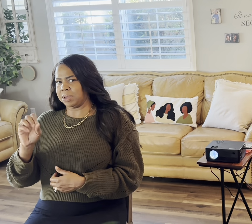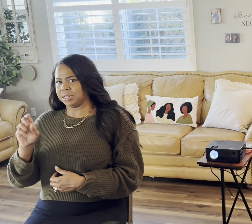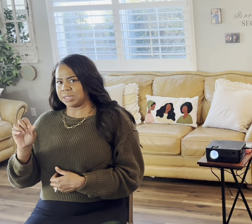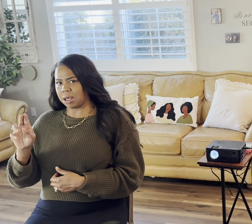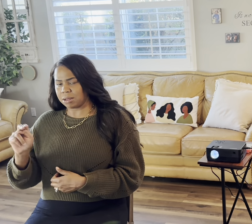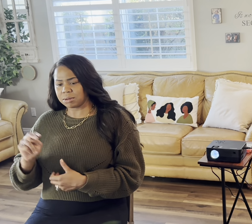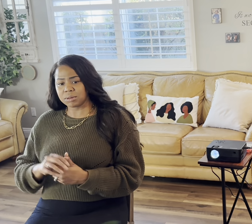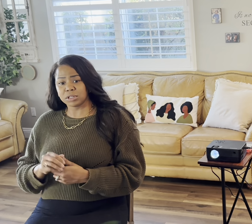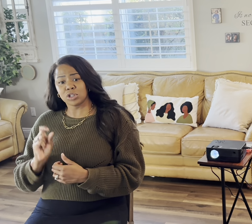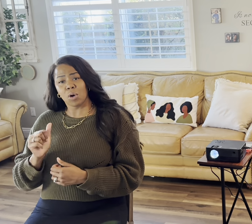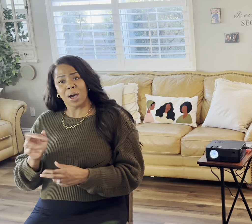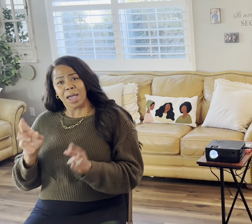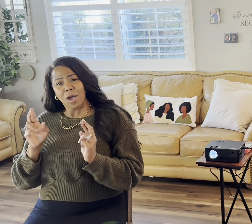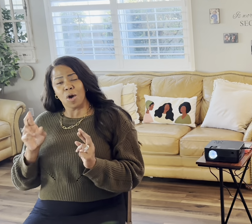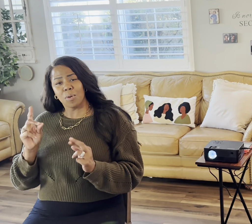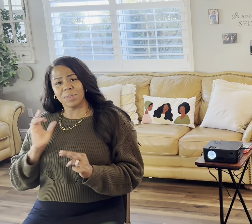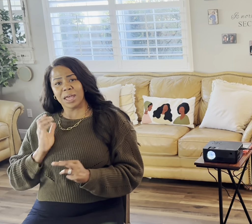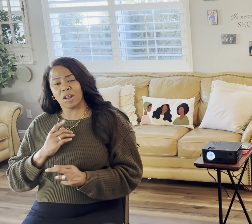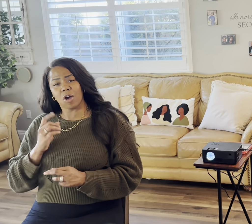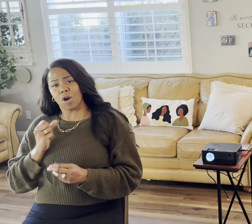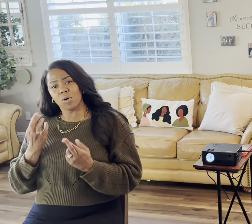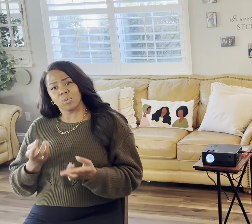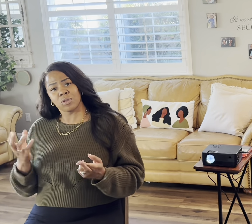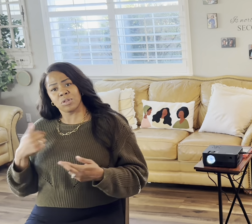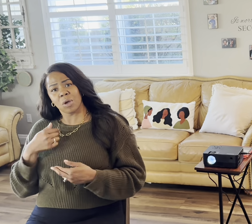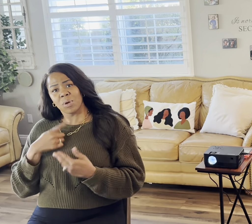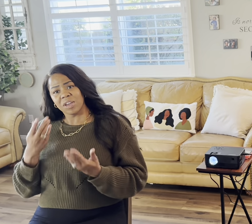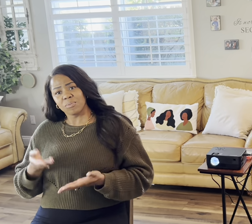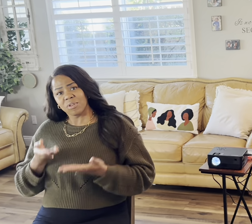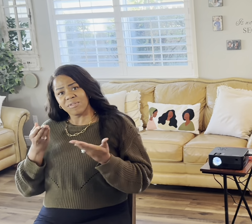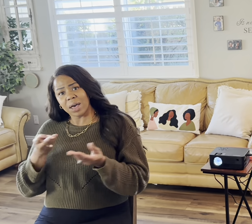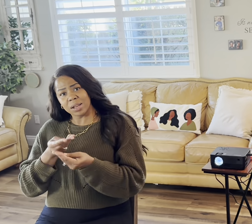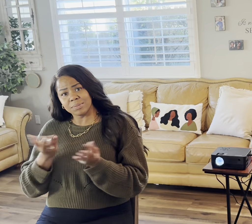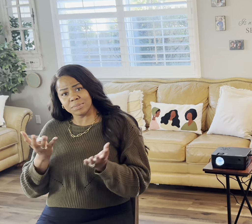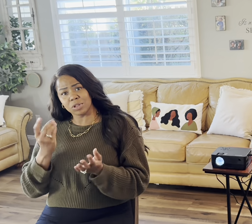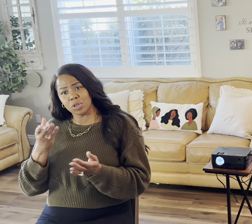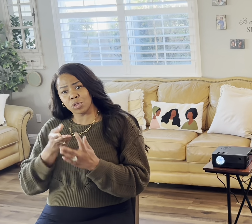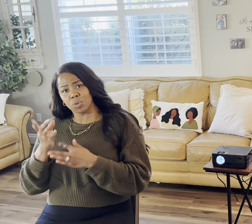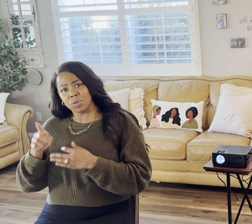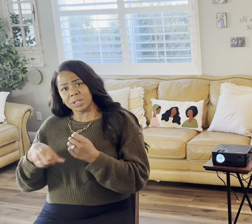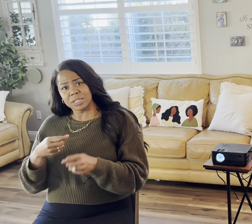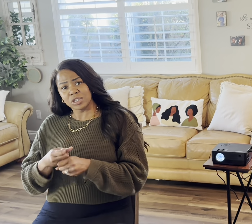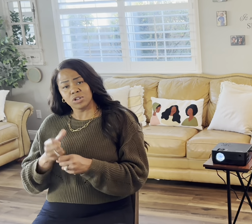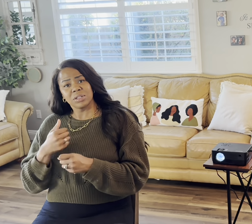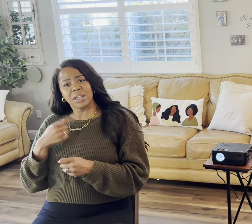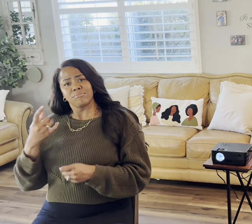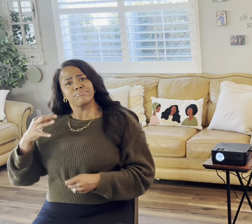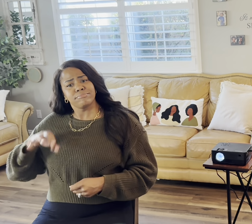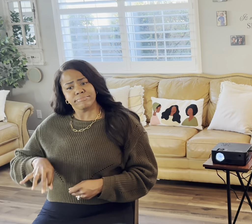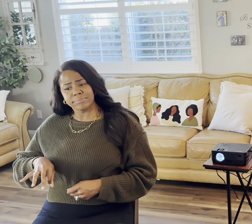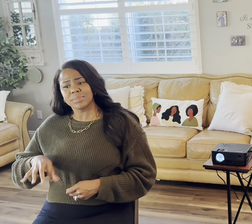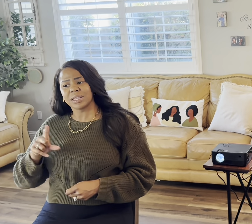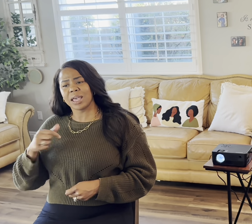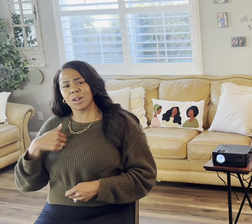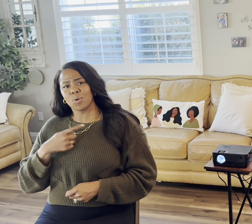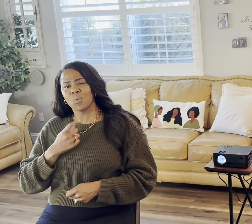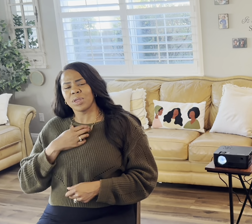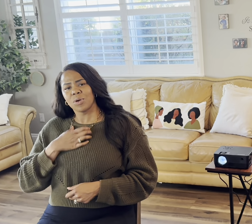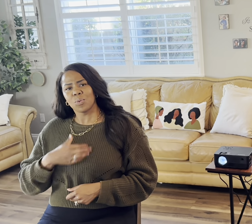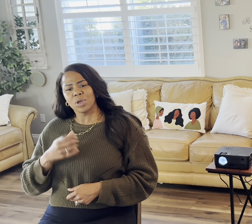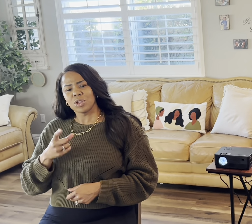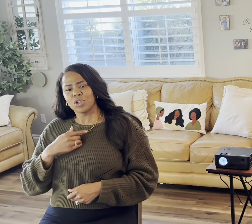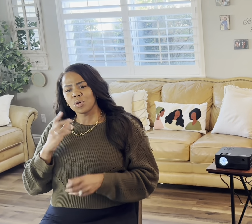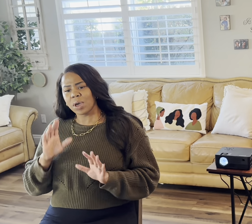the employment information and the resources that we have provided you throughout the year have been very helpful, and wish you a